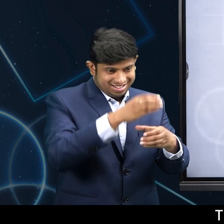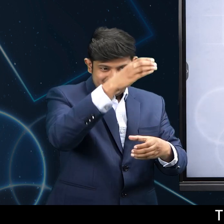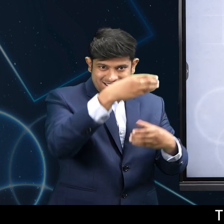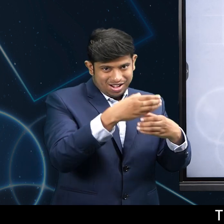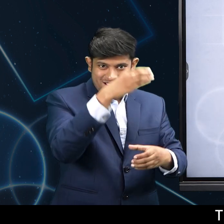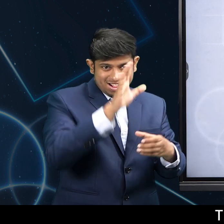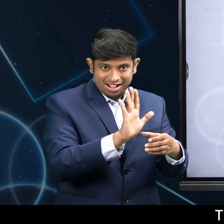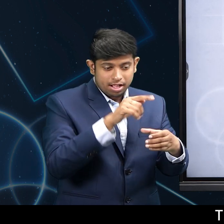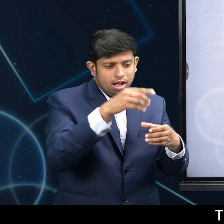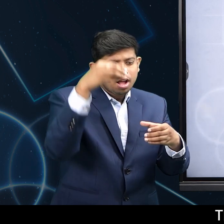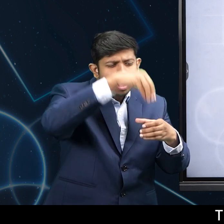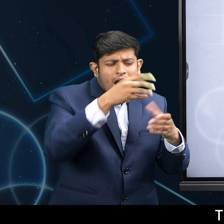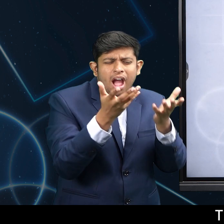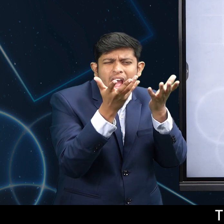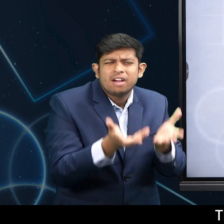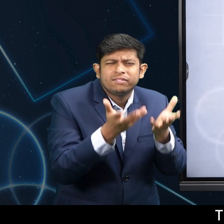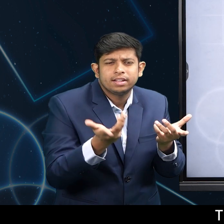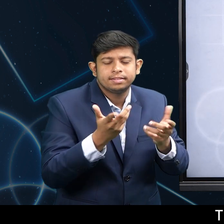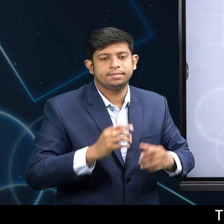the volume of a cylinder.